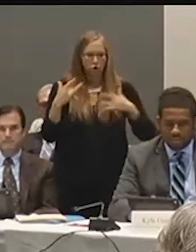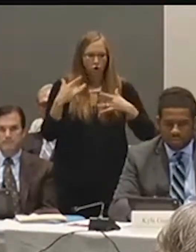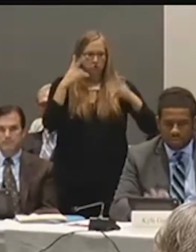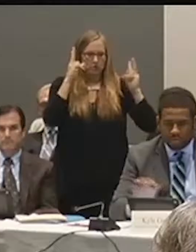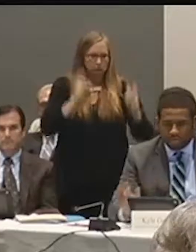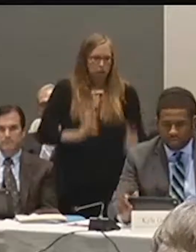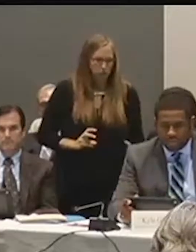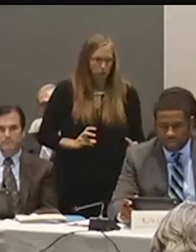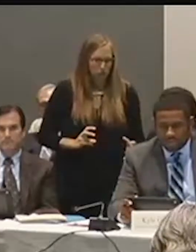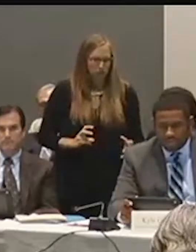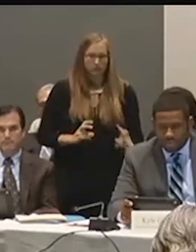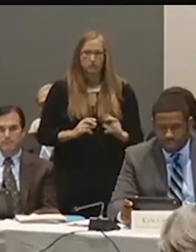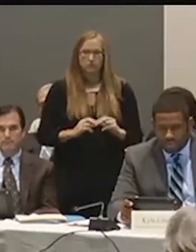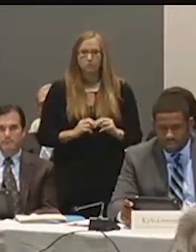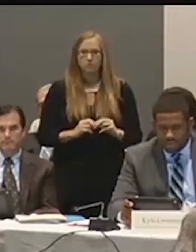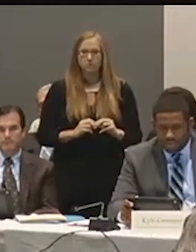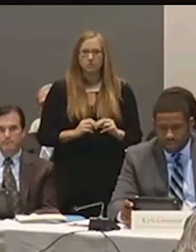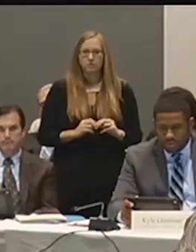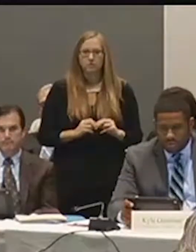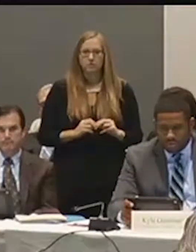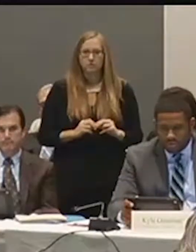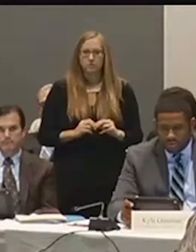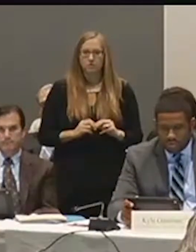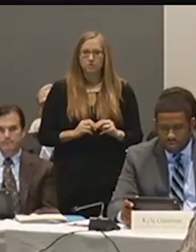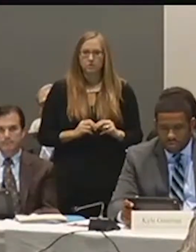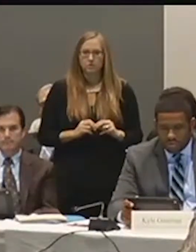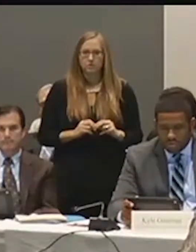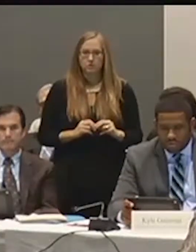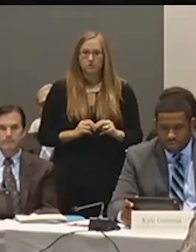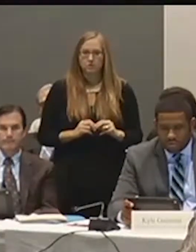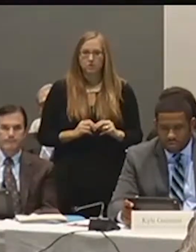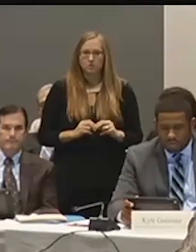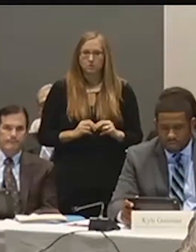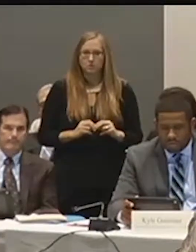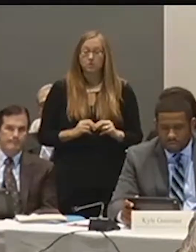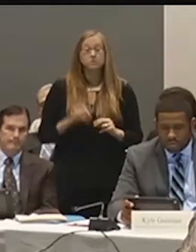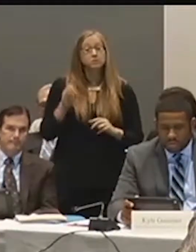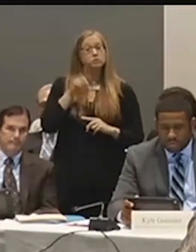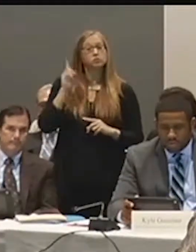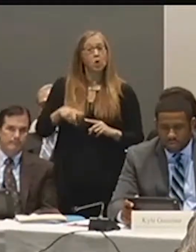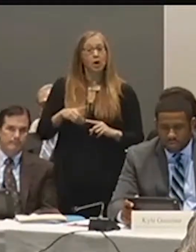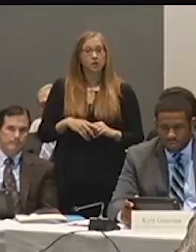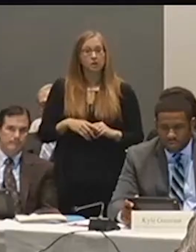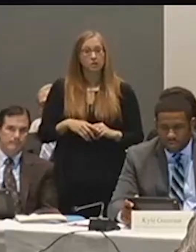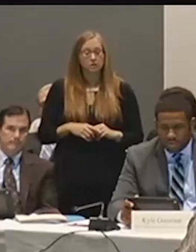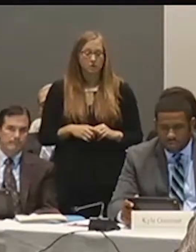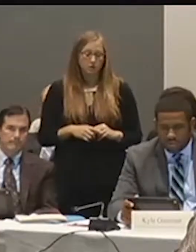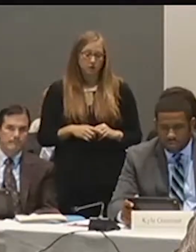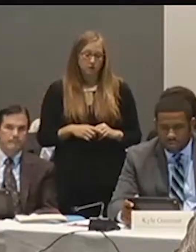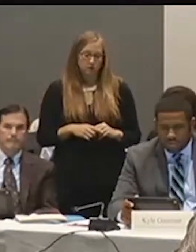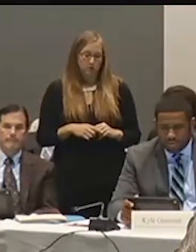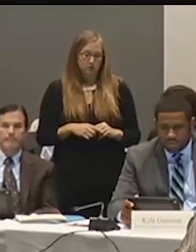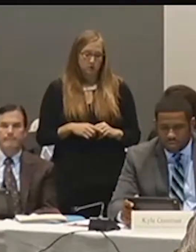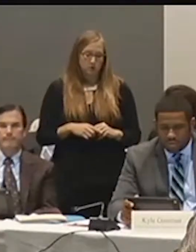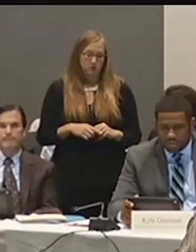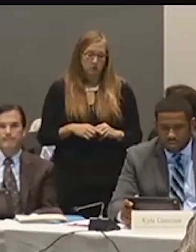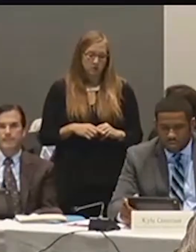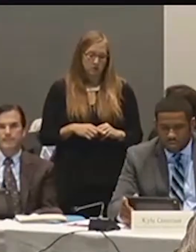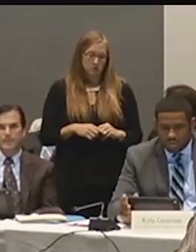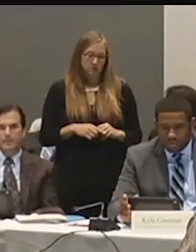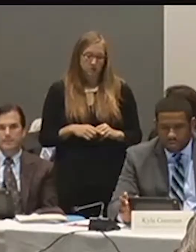beyond their water rate issues. In Detroit, we also have worked really hard